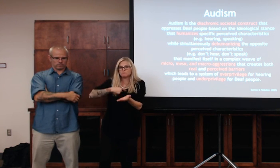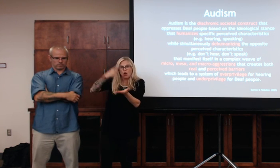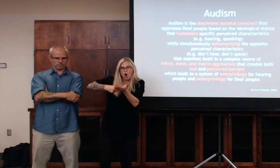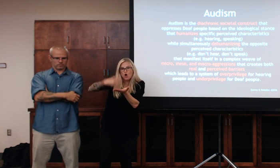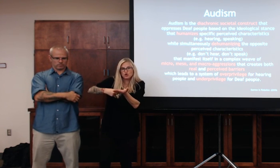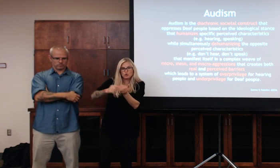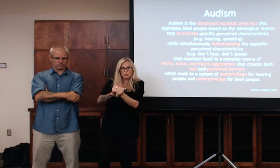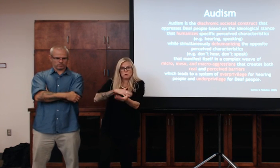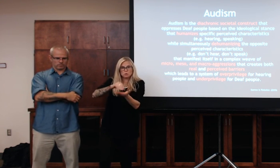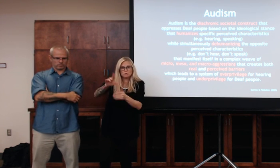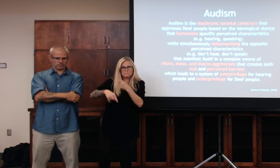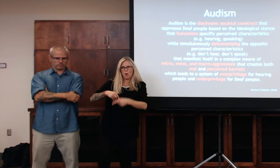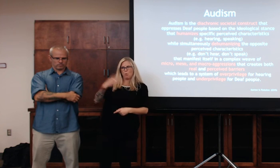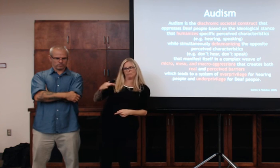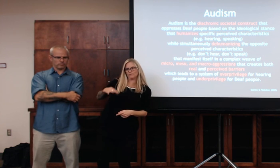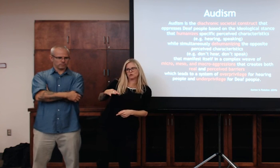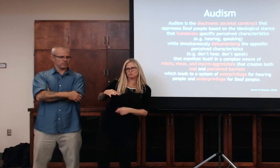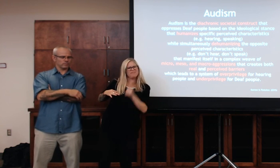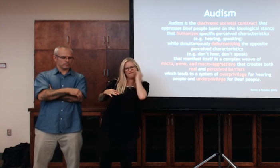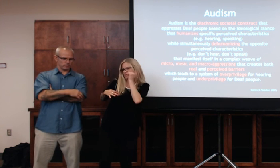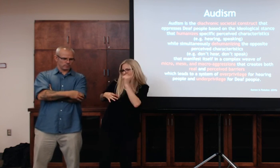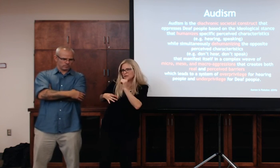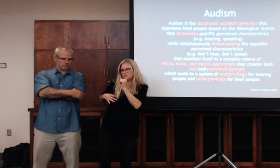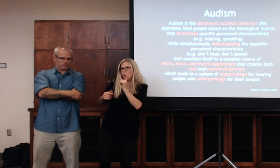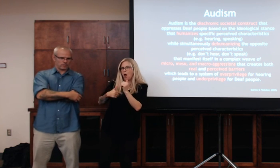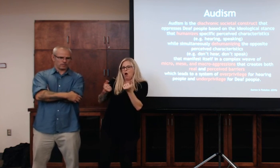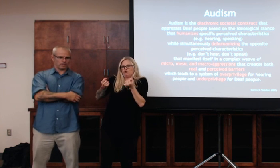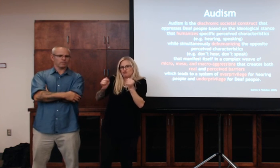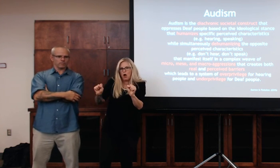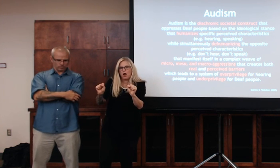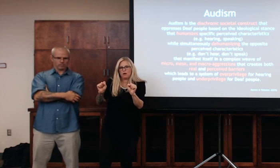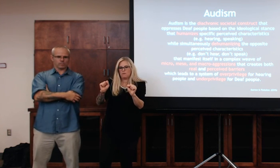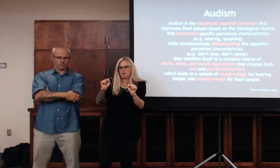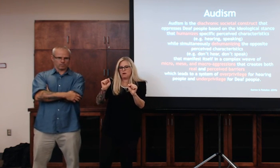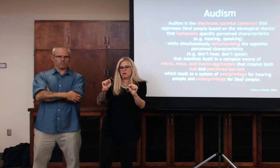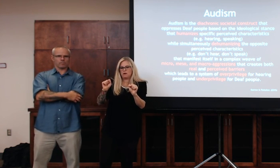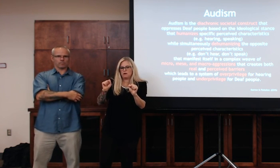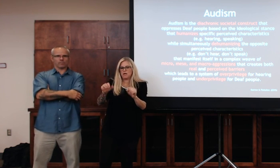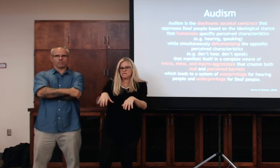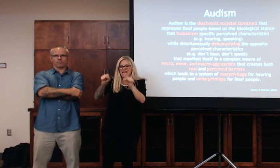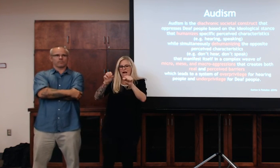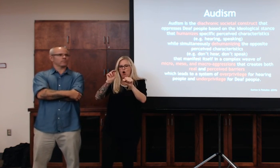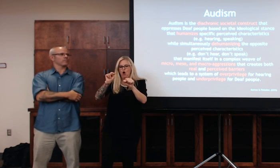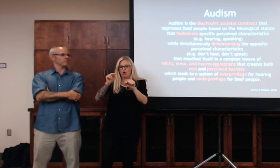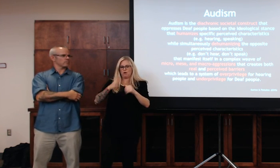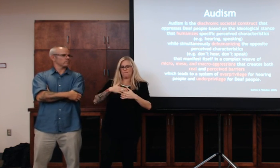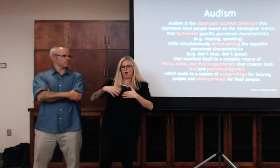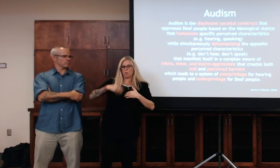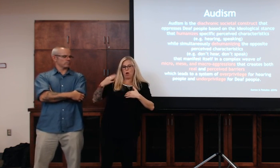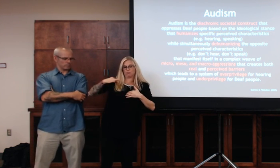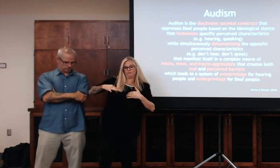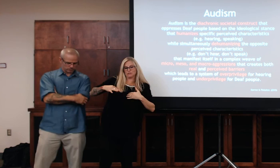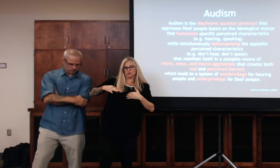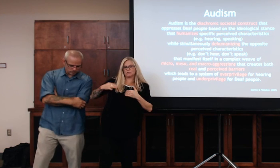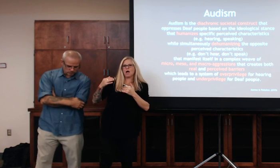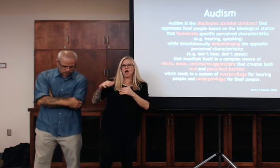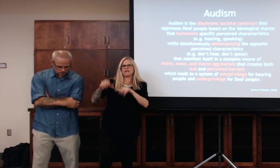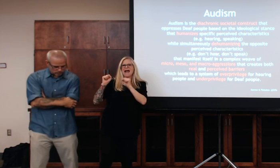students. I argue with my students about white privilege every day. I try to take on my white privilege and